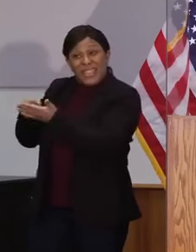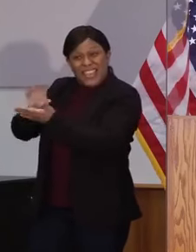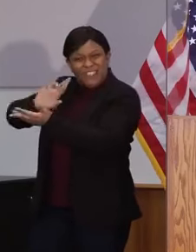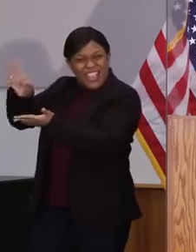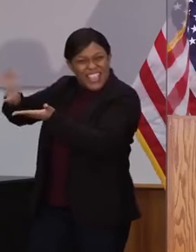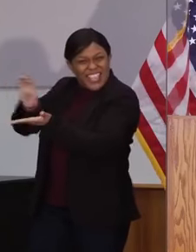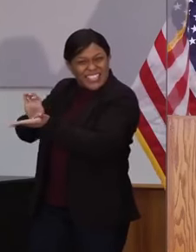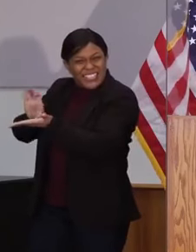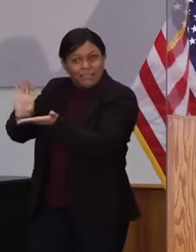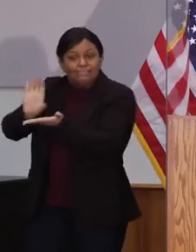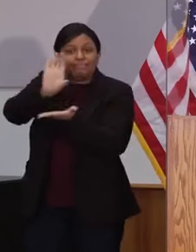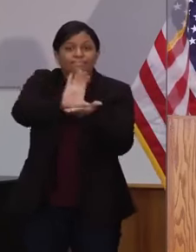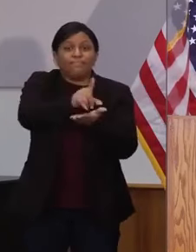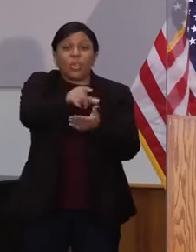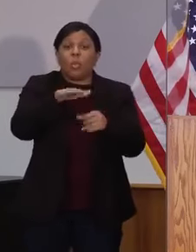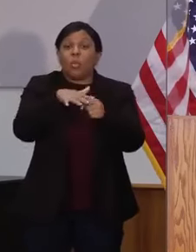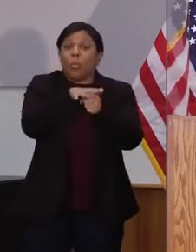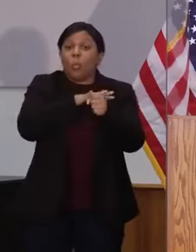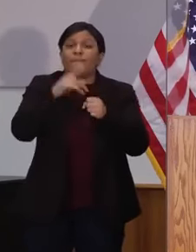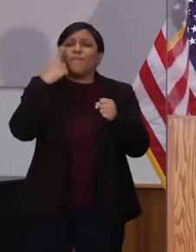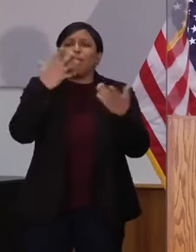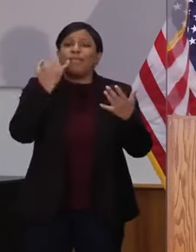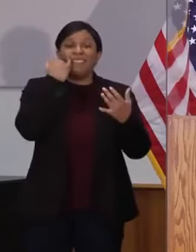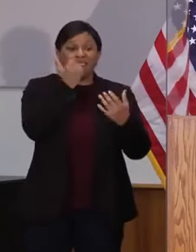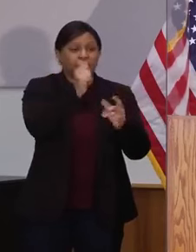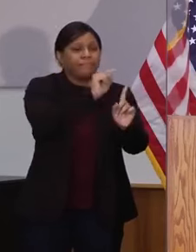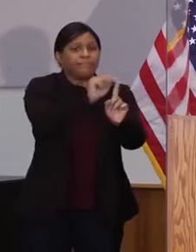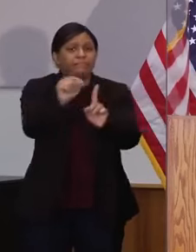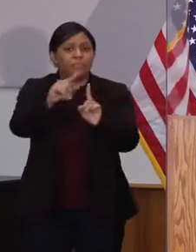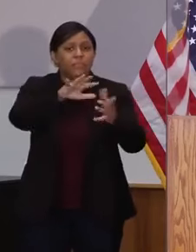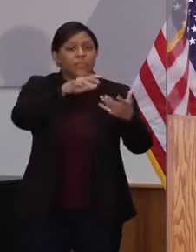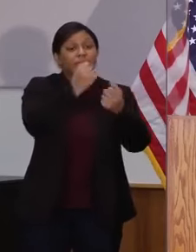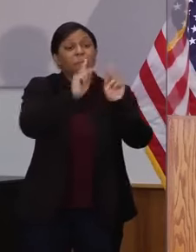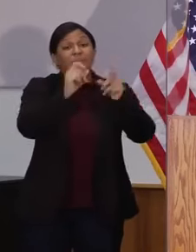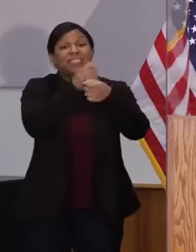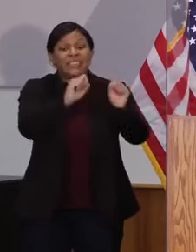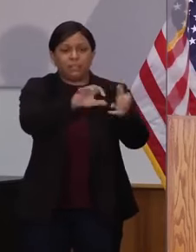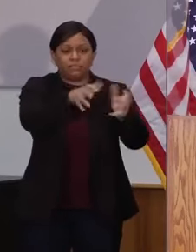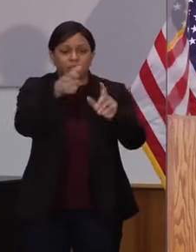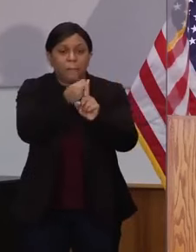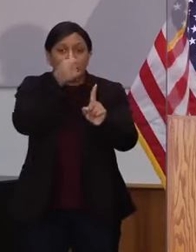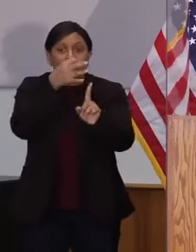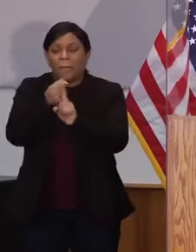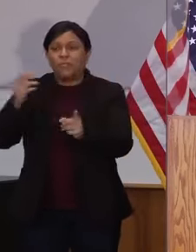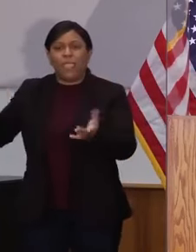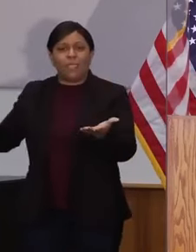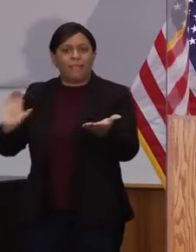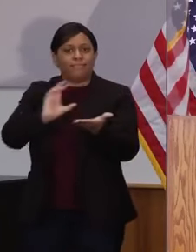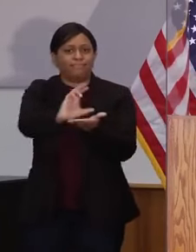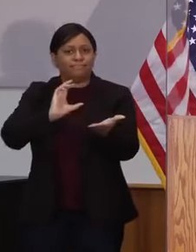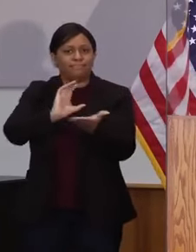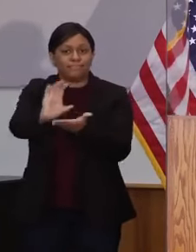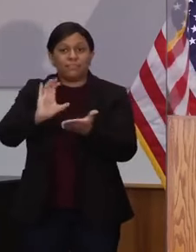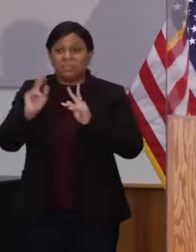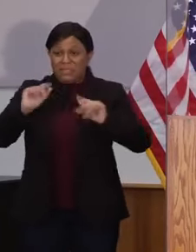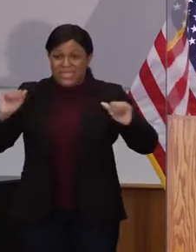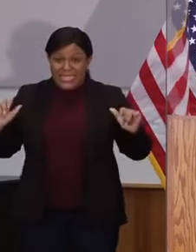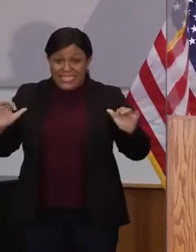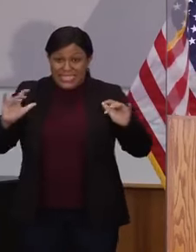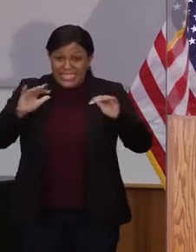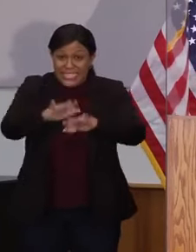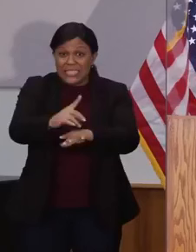local governments for unplanned or extraordinary public safety events. When several hundred thousand people descended upon Minneapolis from across